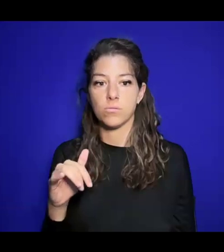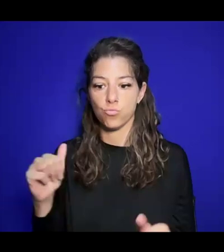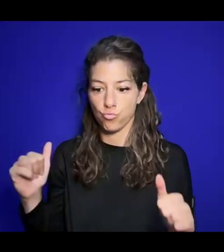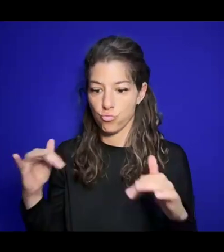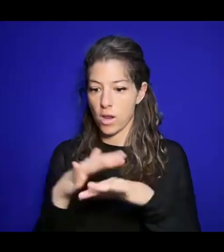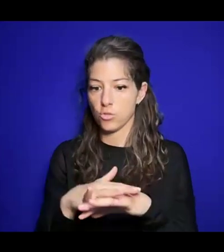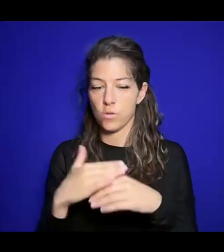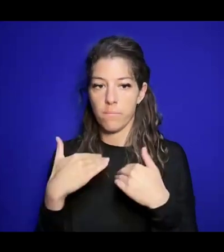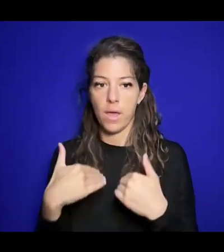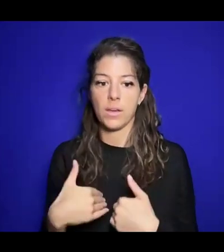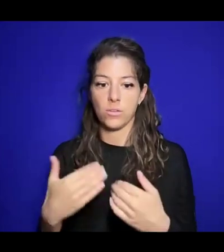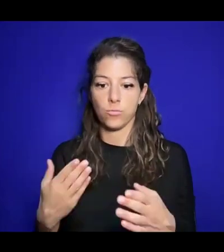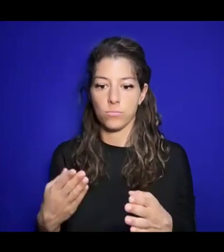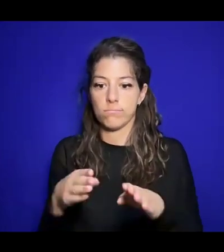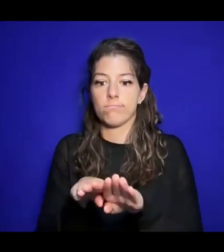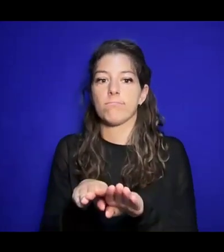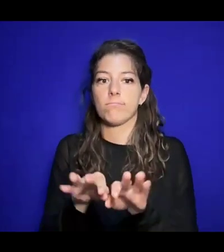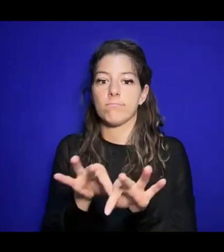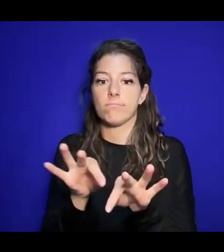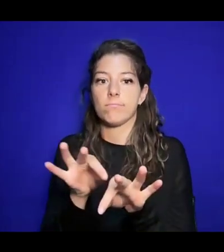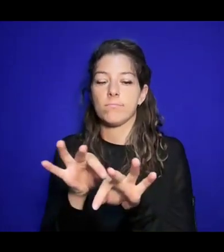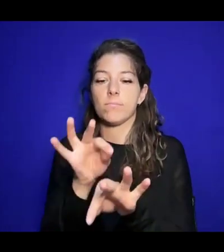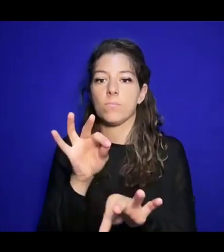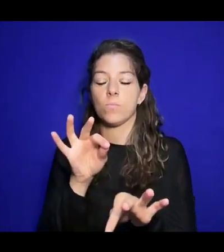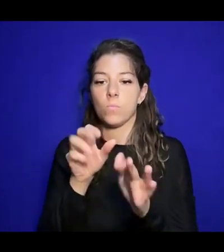body to close that wound and